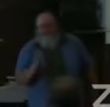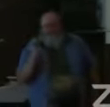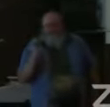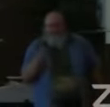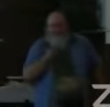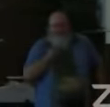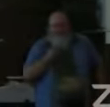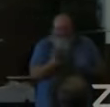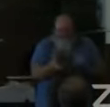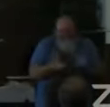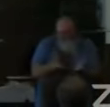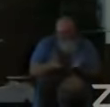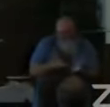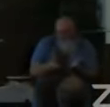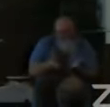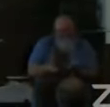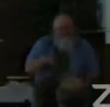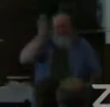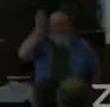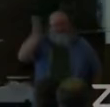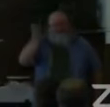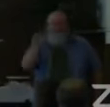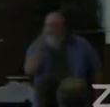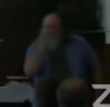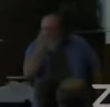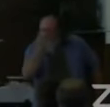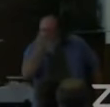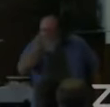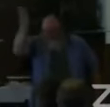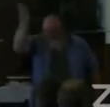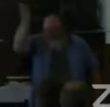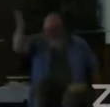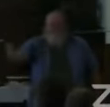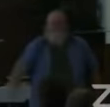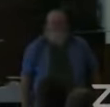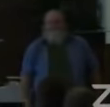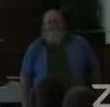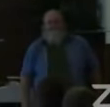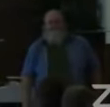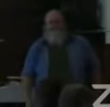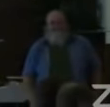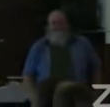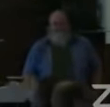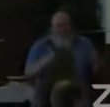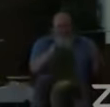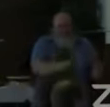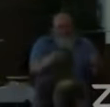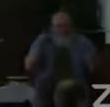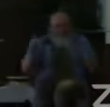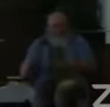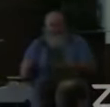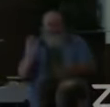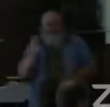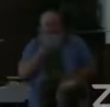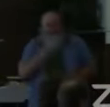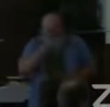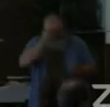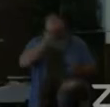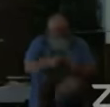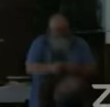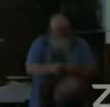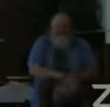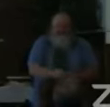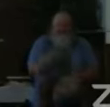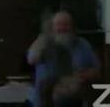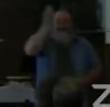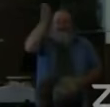as we listen to him, as we put our faith in him, as we go to him when we